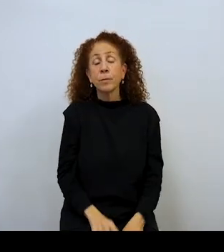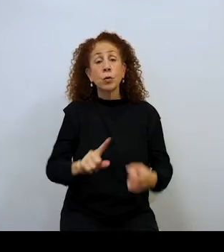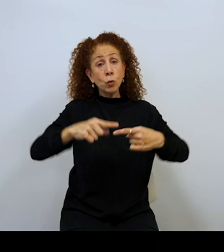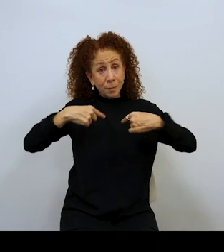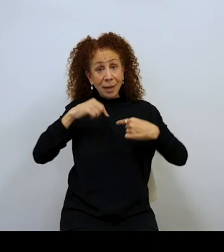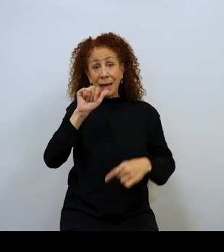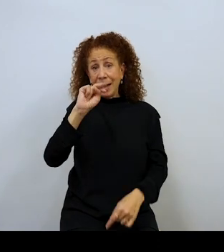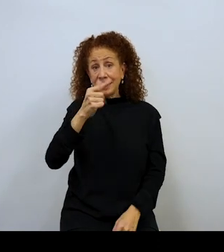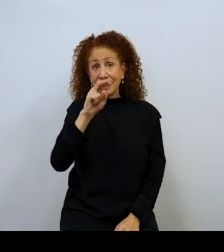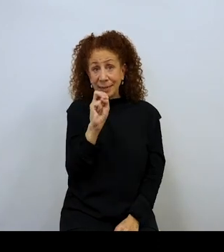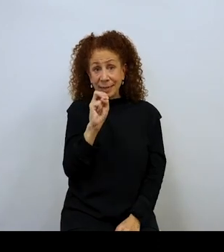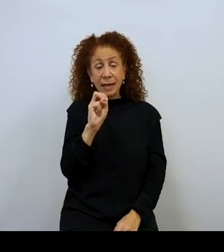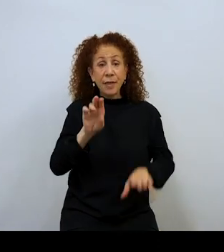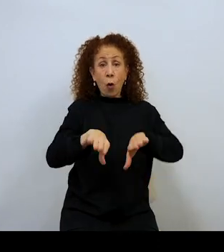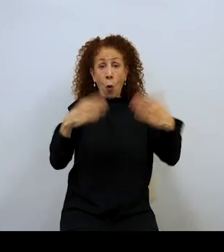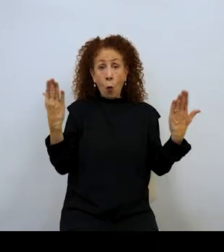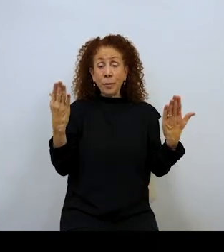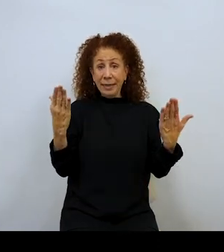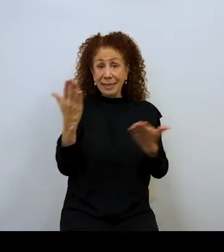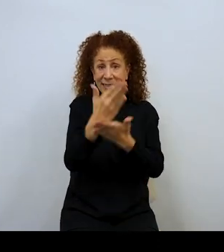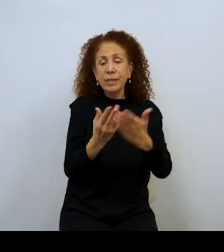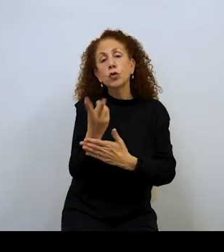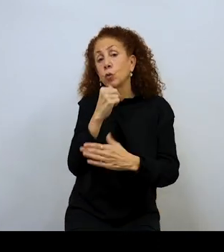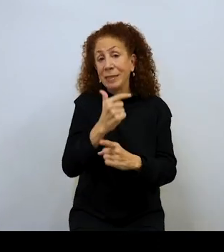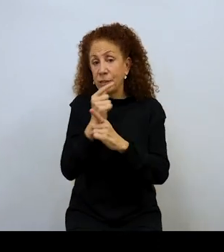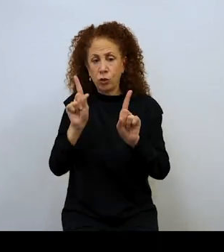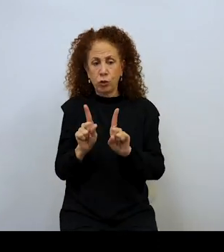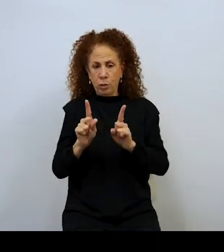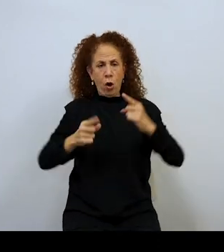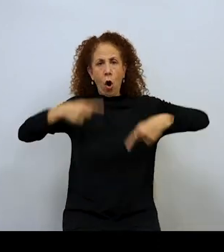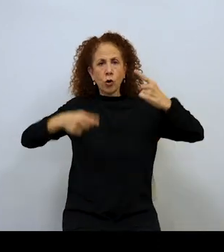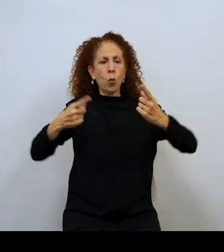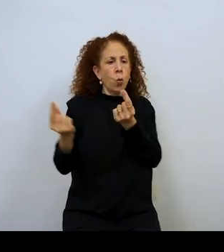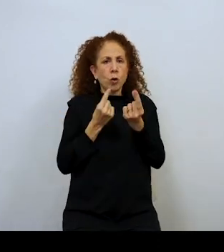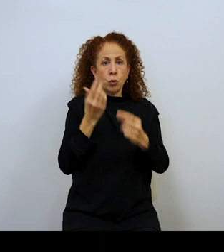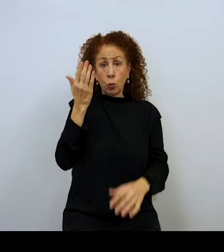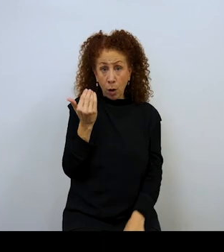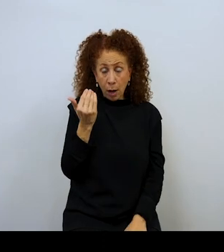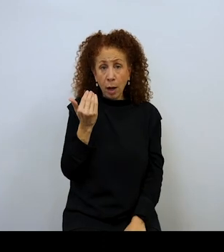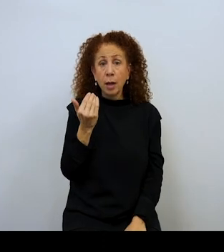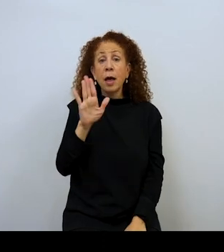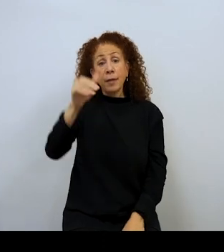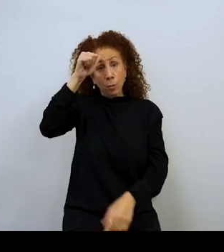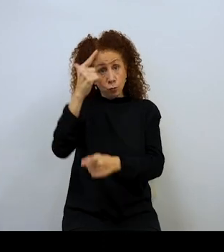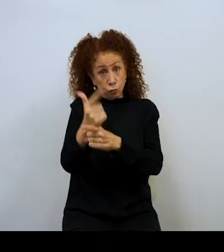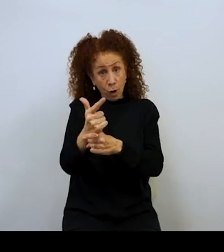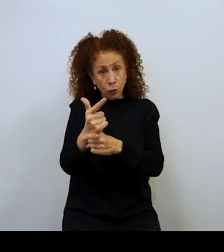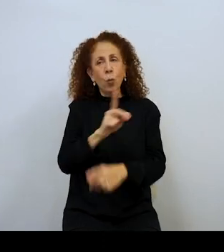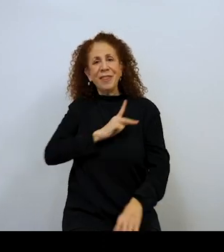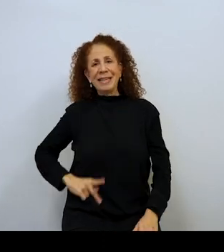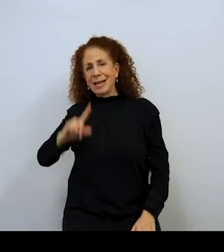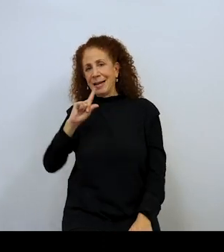in Antigone, that opening scene, which is these two sisters arguing about what to do, about the fact that their brother, the king has